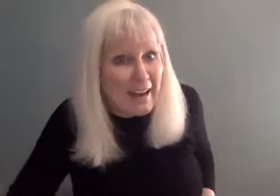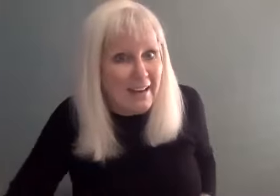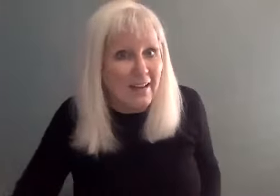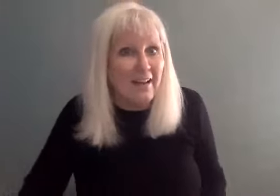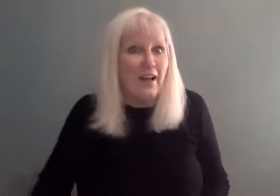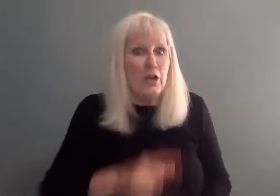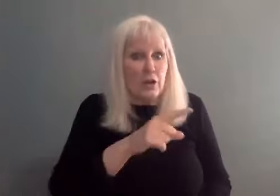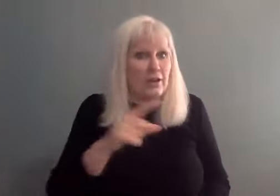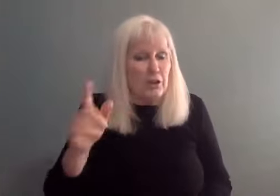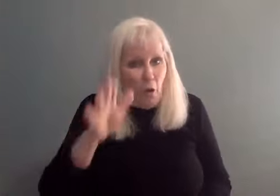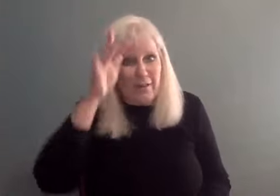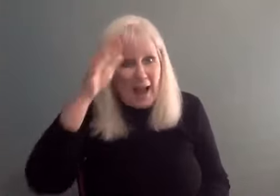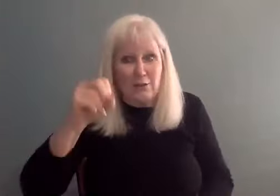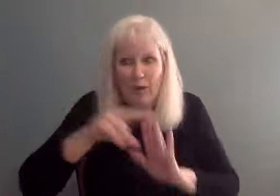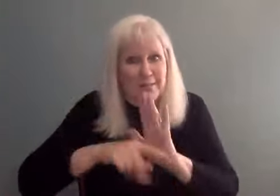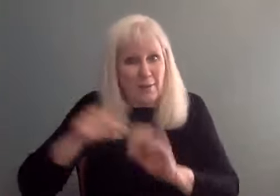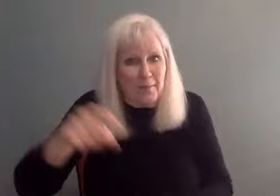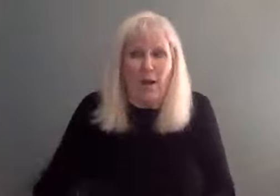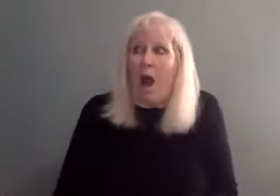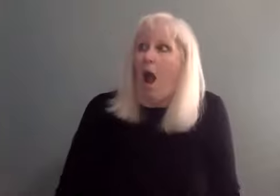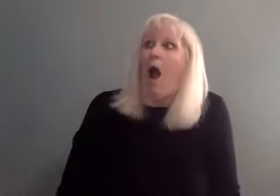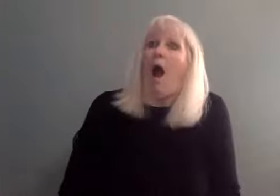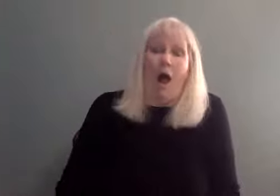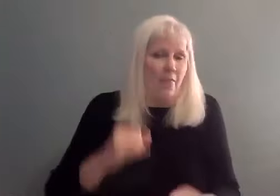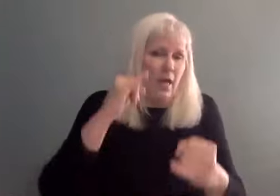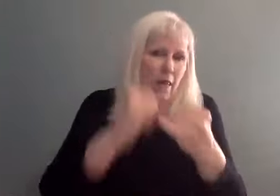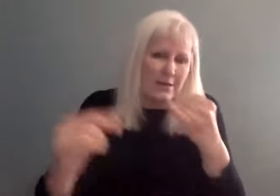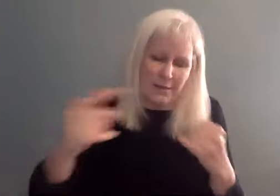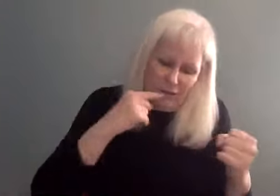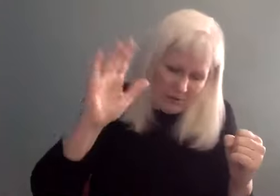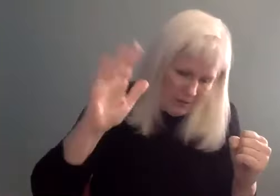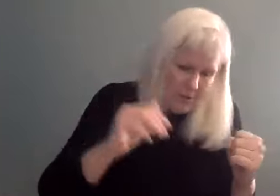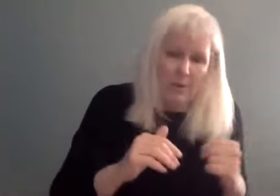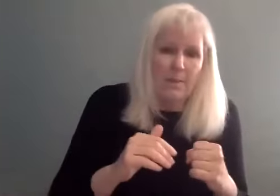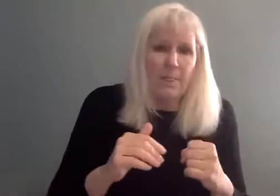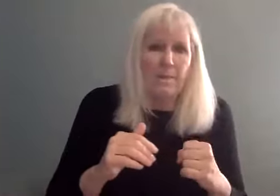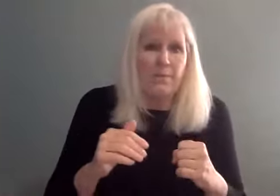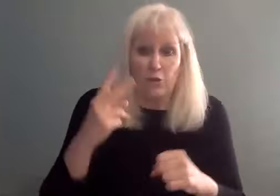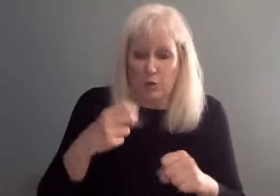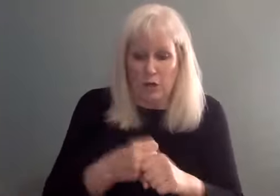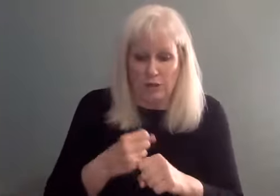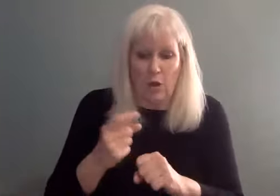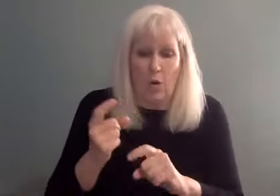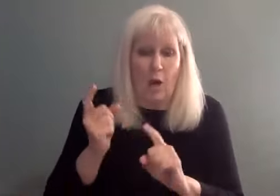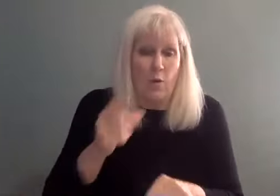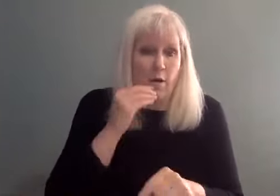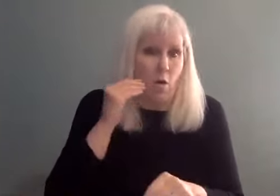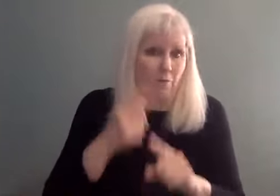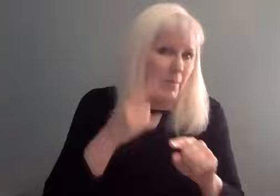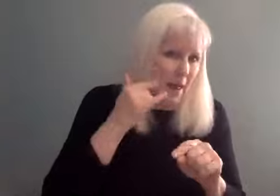Wow. And then she said the kicker. She said, I went home 2 years ago from California to a family reunion, and